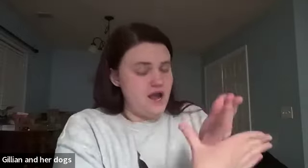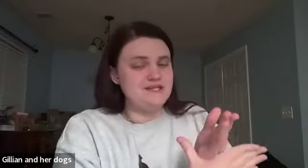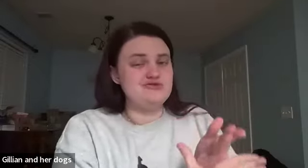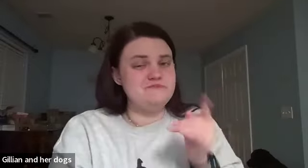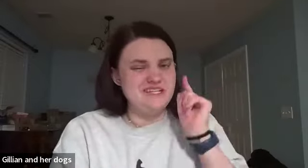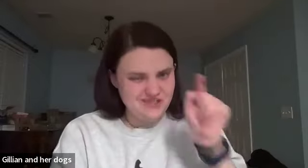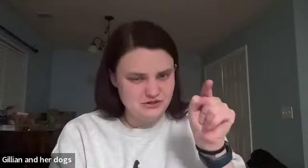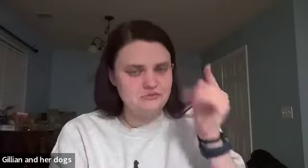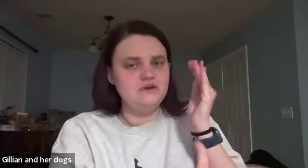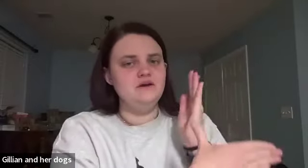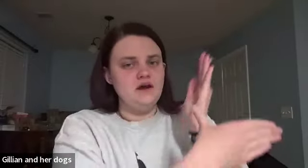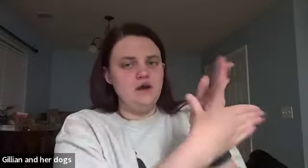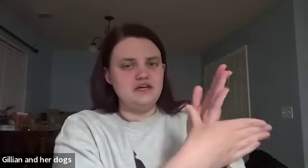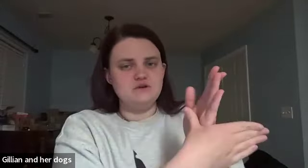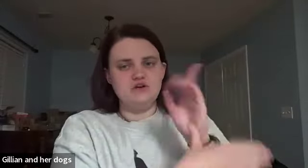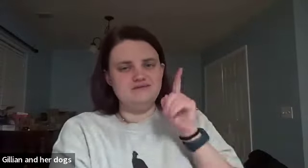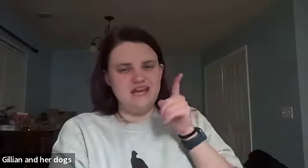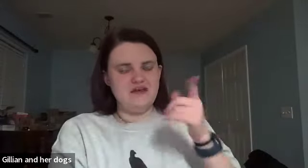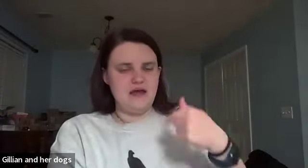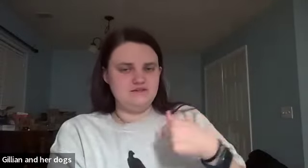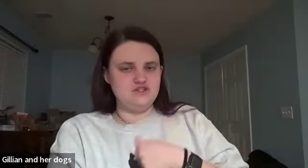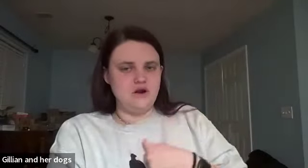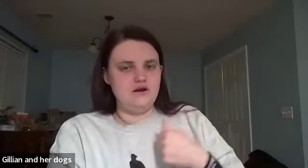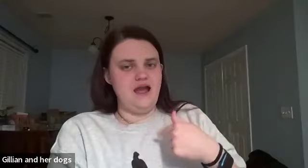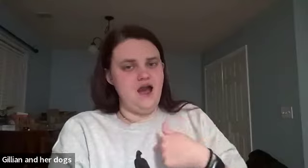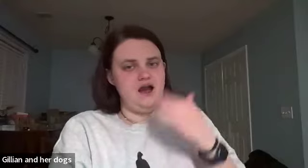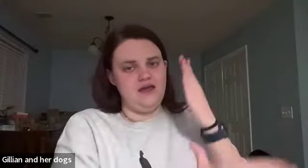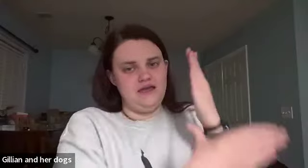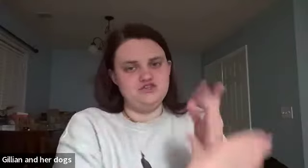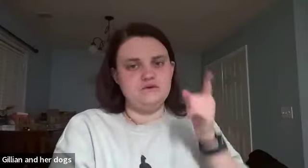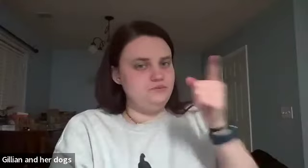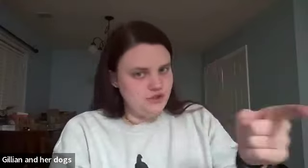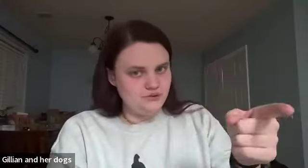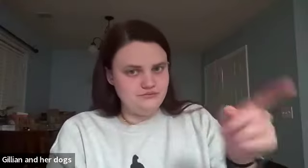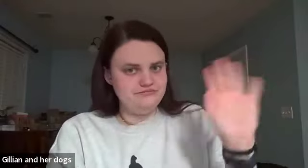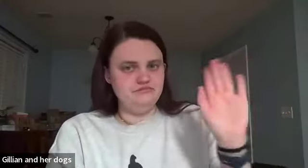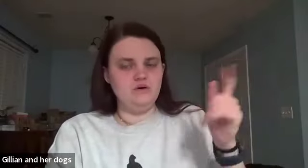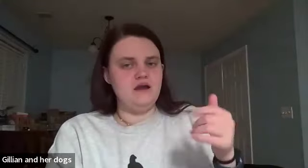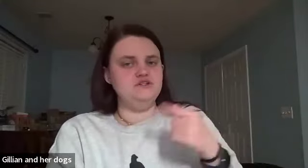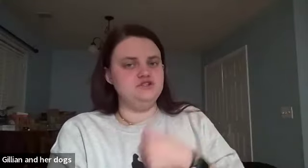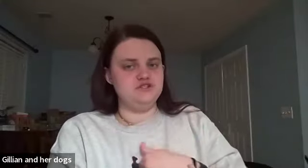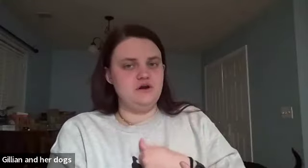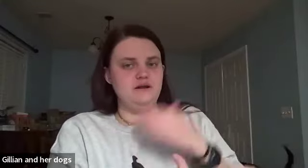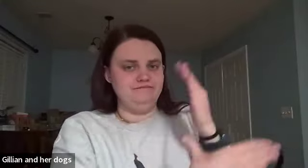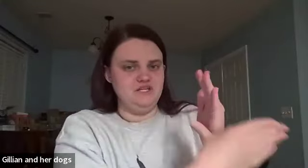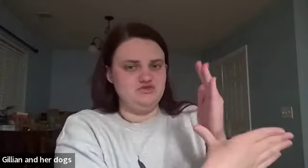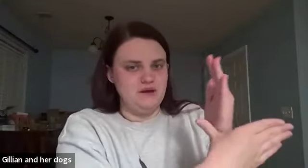I'm interrupting you. That's why you don't have to add that. Sorry, I interrupt you. You don't have to, you just, sorry,